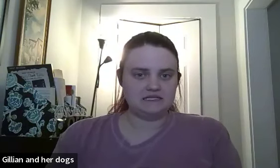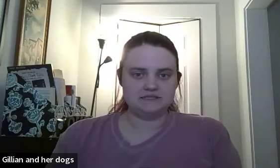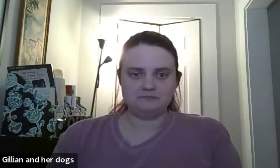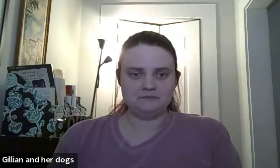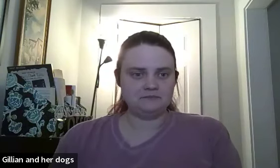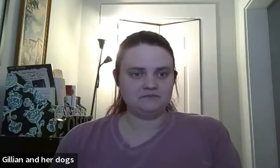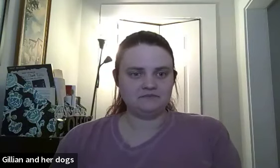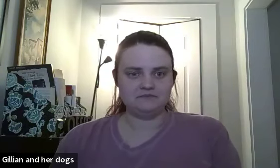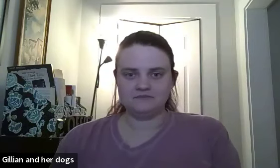that.